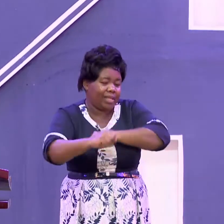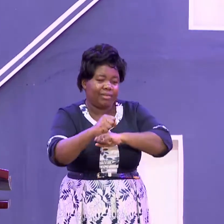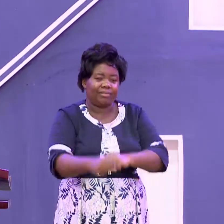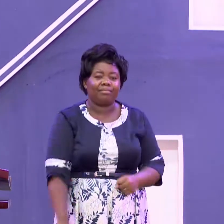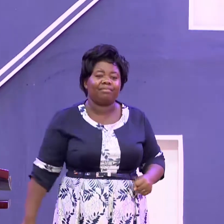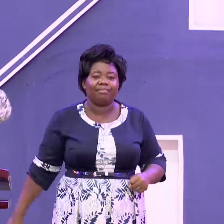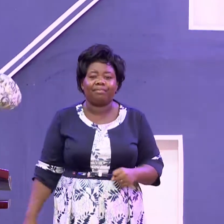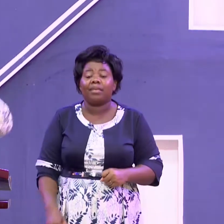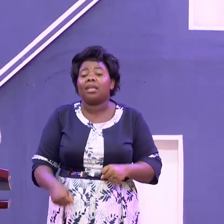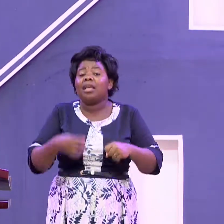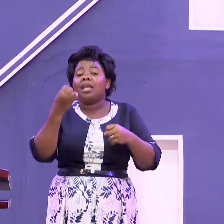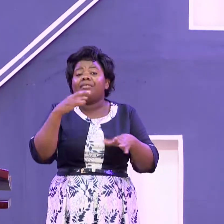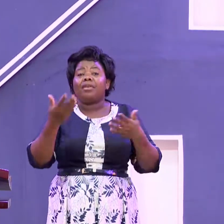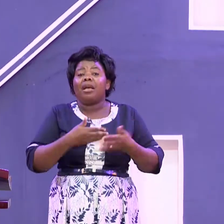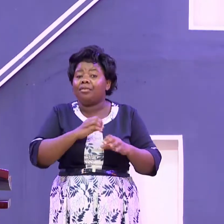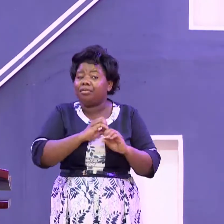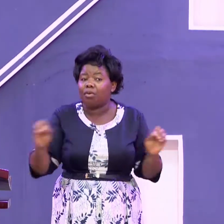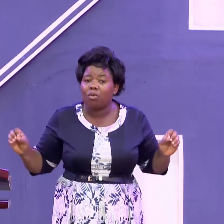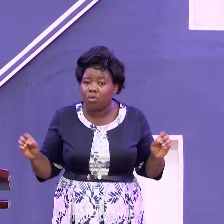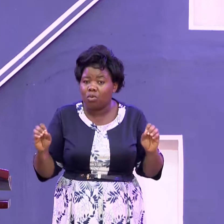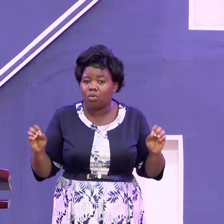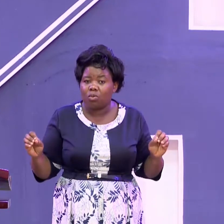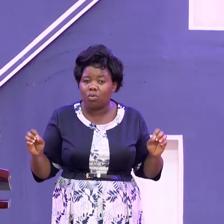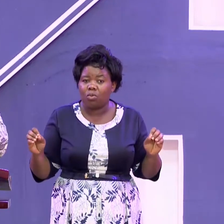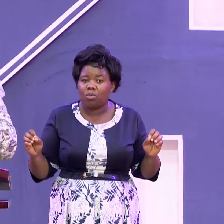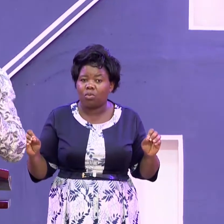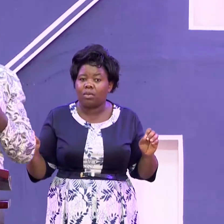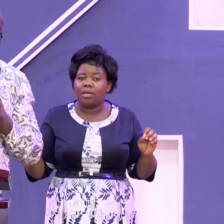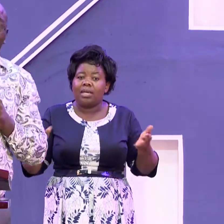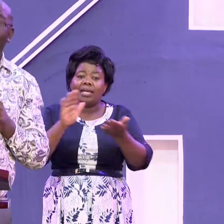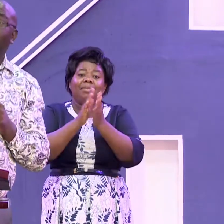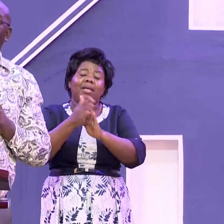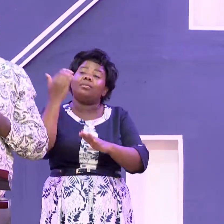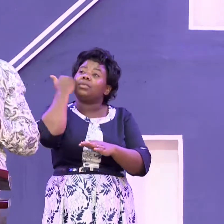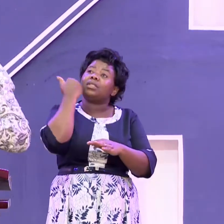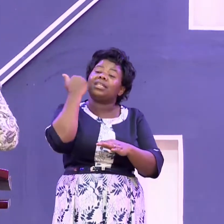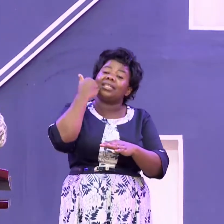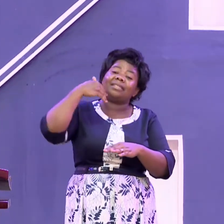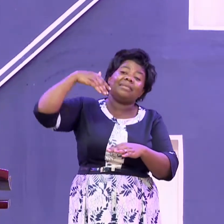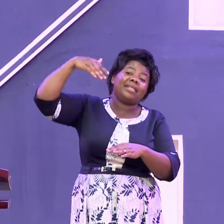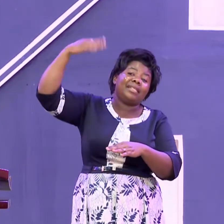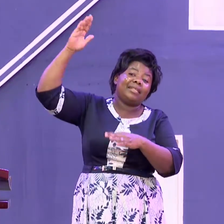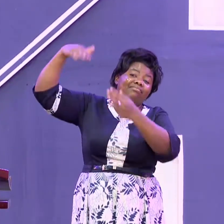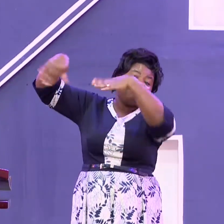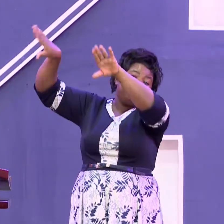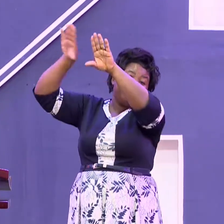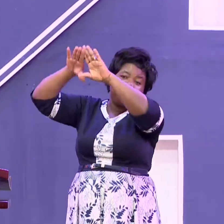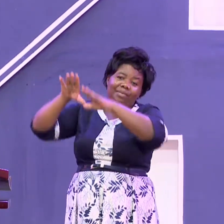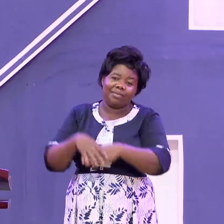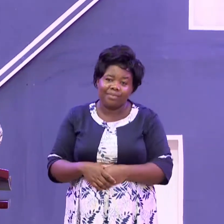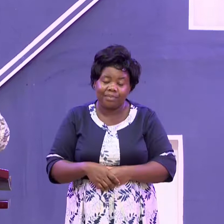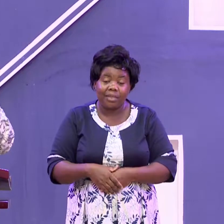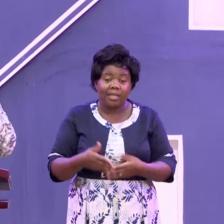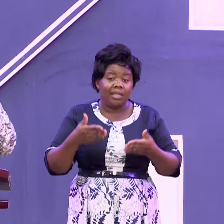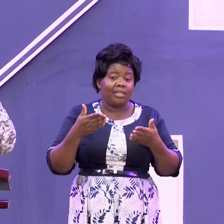it. Bw'obanga tokirina. If you do not have it. Kigenda kuba musanga eri gye tulaga. It's going to be bad where we're going. Teri